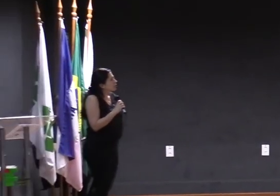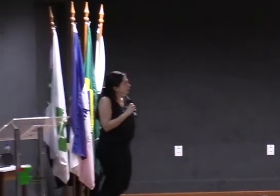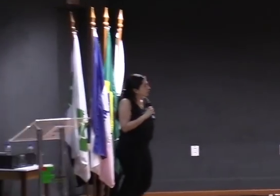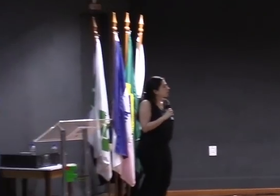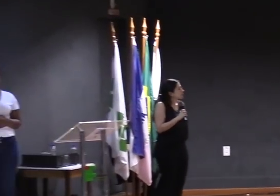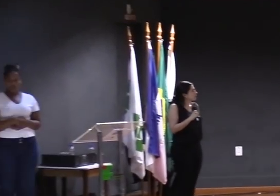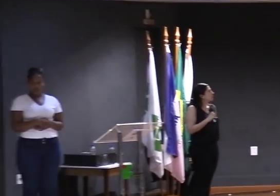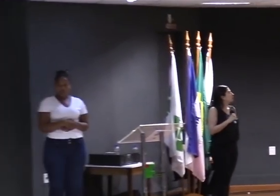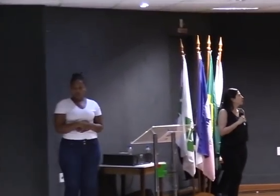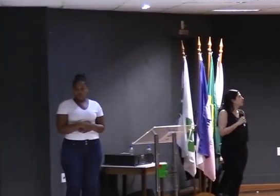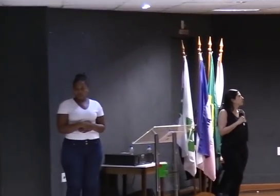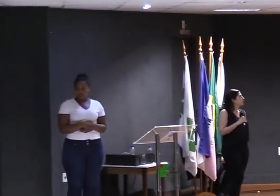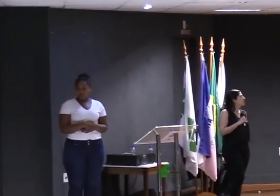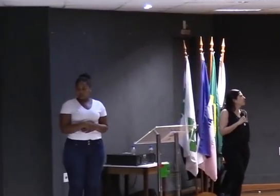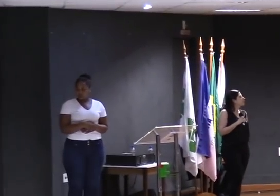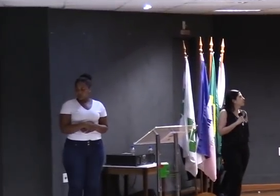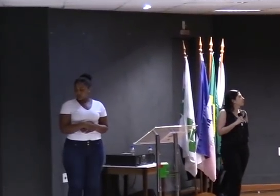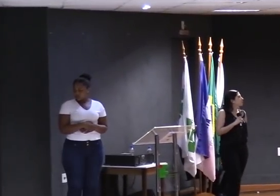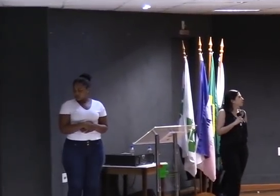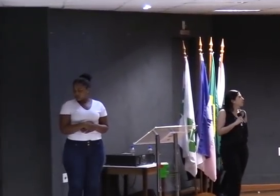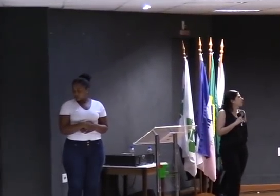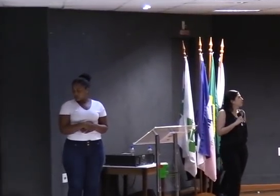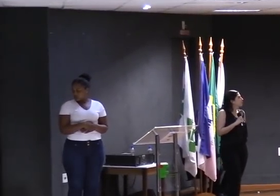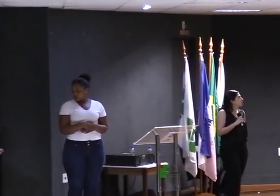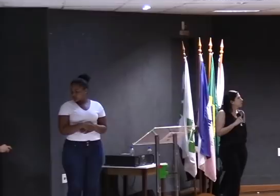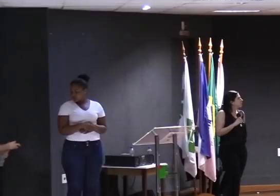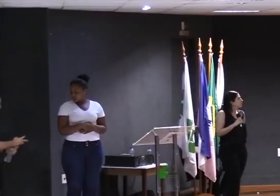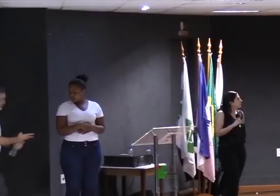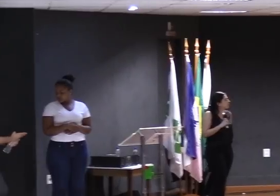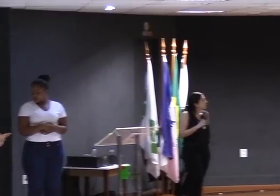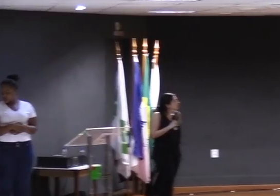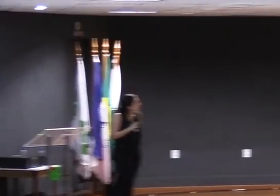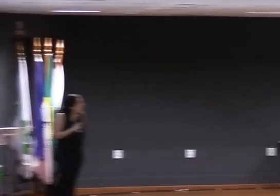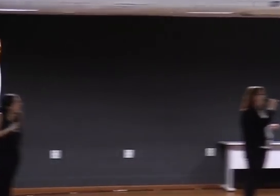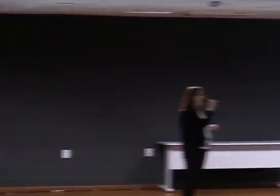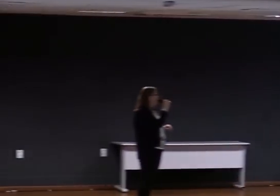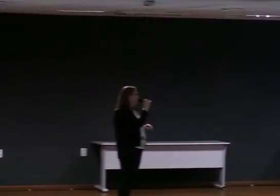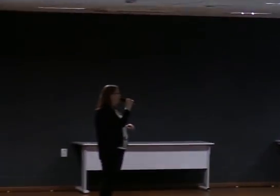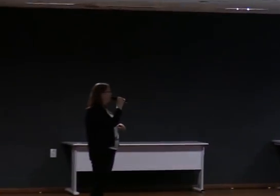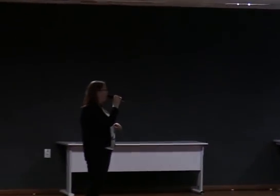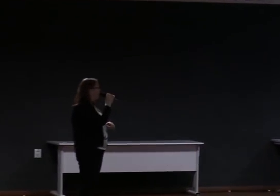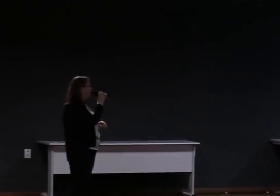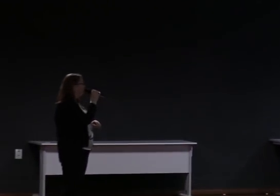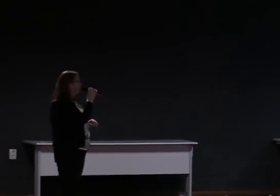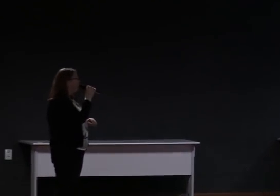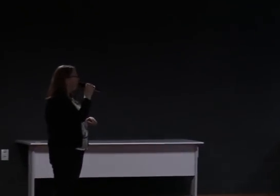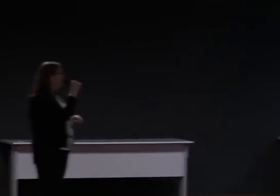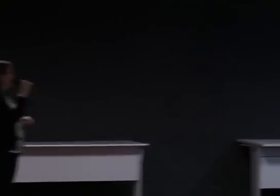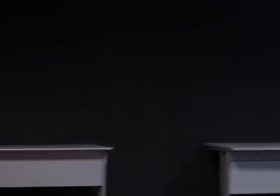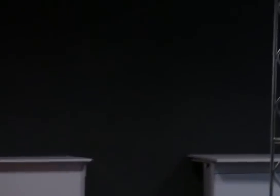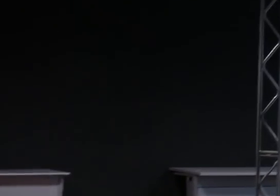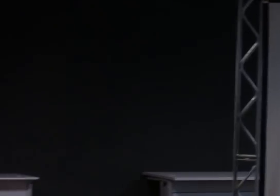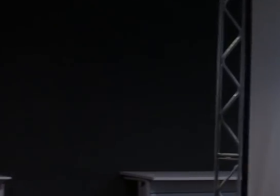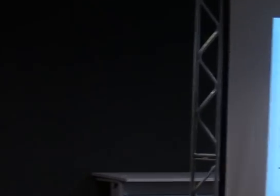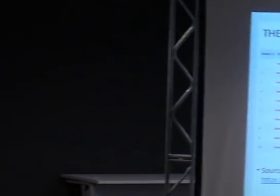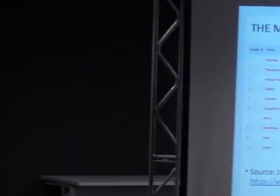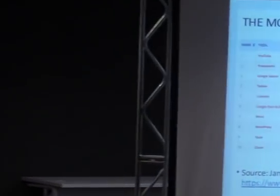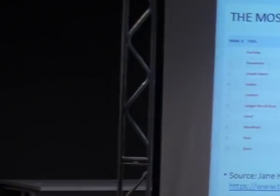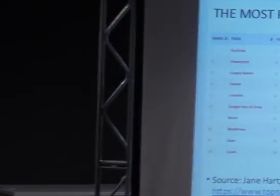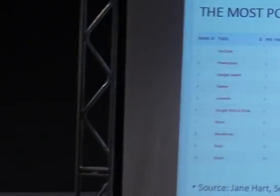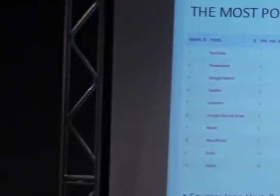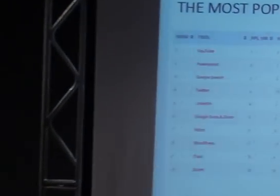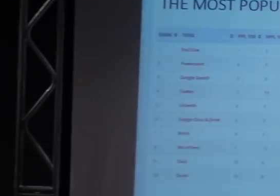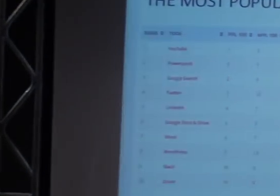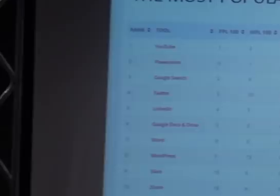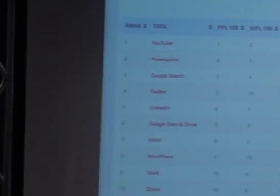Google Search, Twitter, LinkedIn, Google Docs and Drive, Word, WordPress,